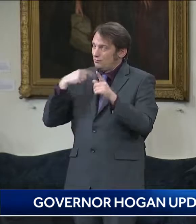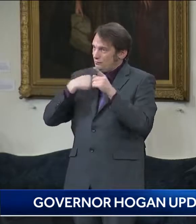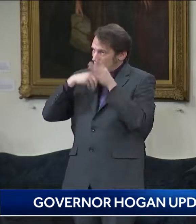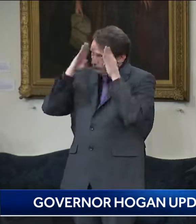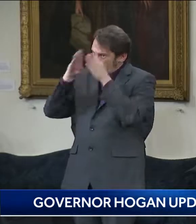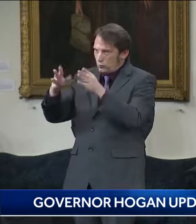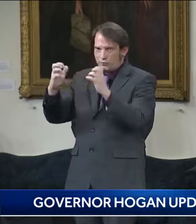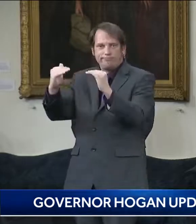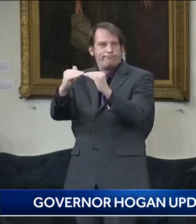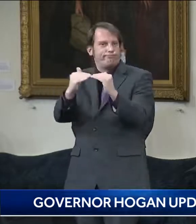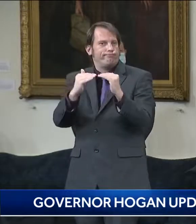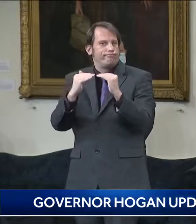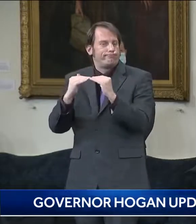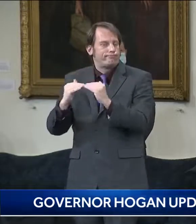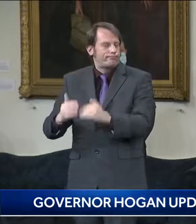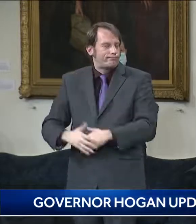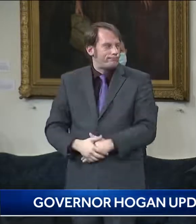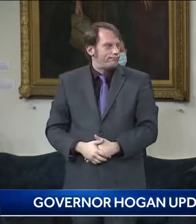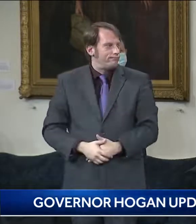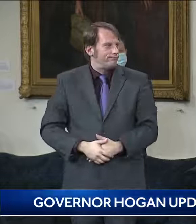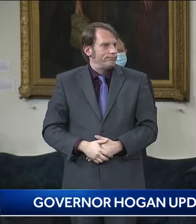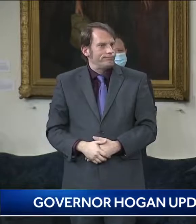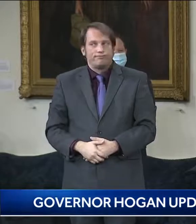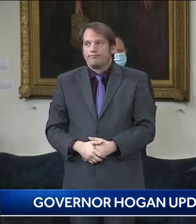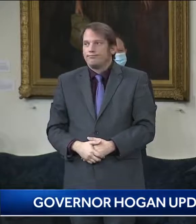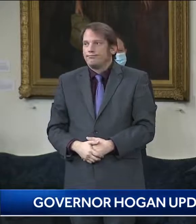I'm glad I gave that question to him. That was an excellent answer.